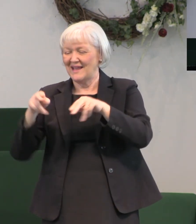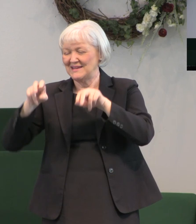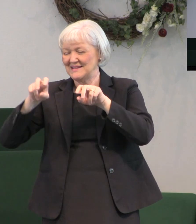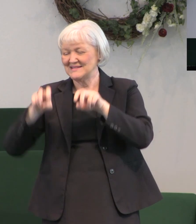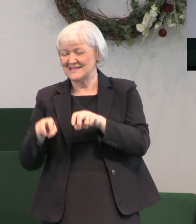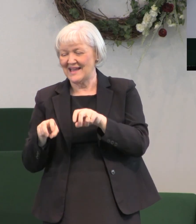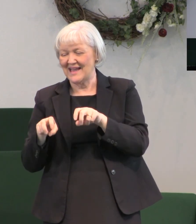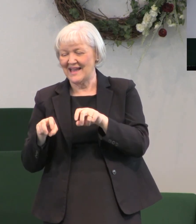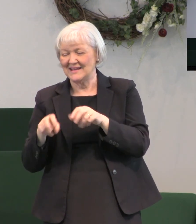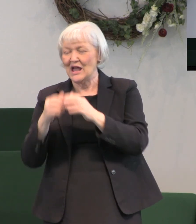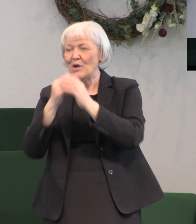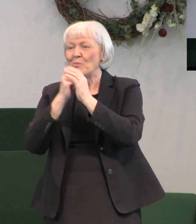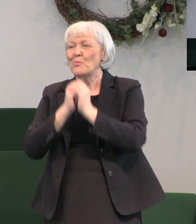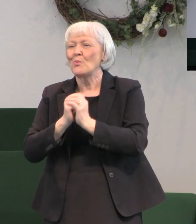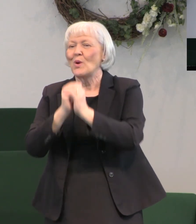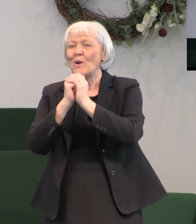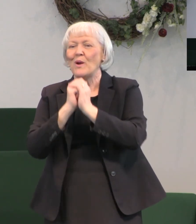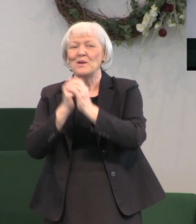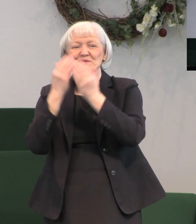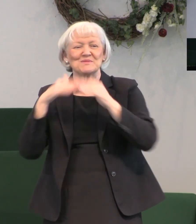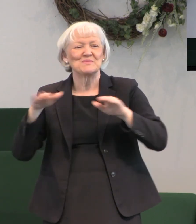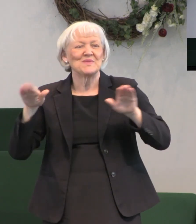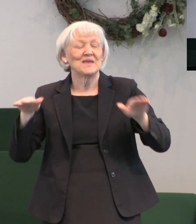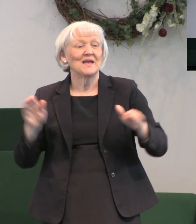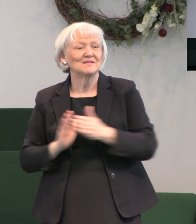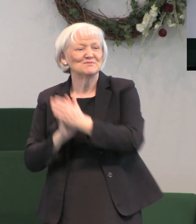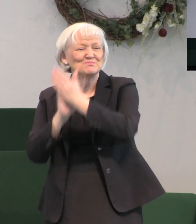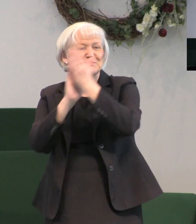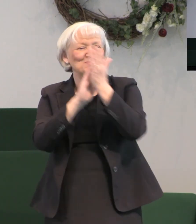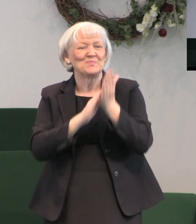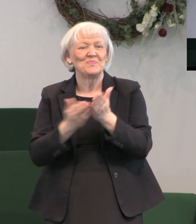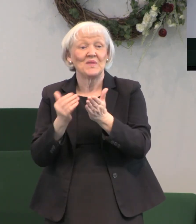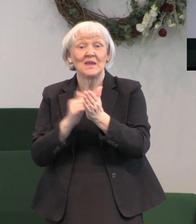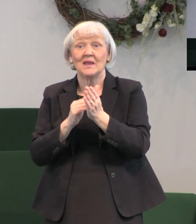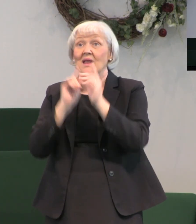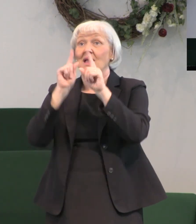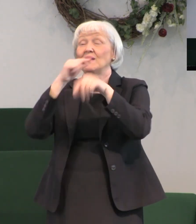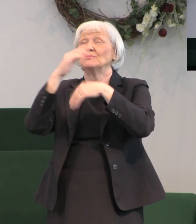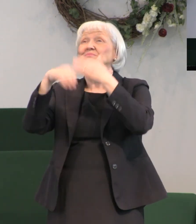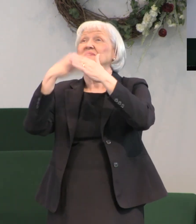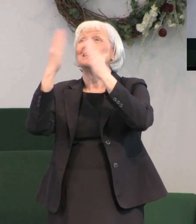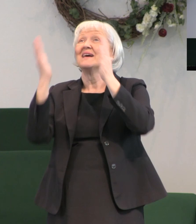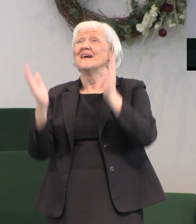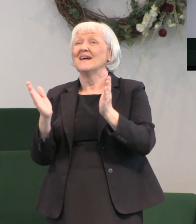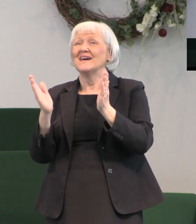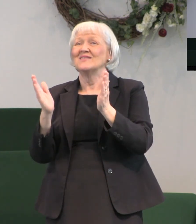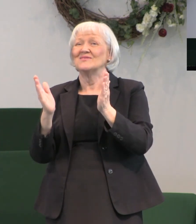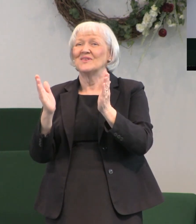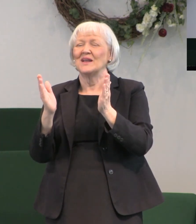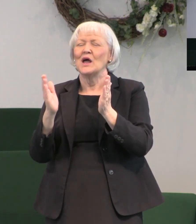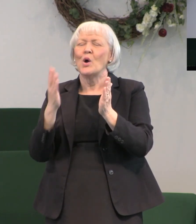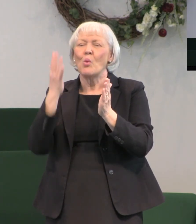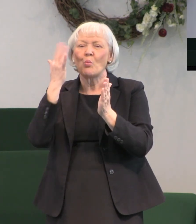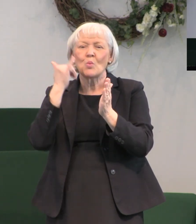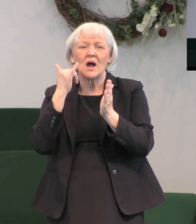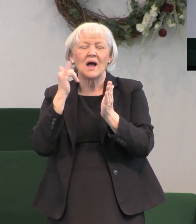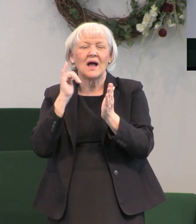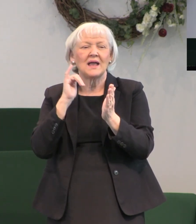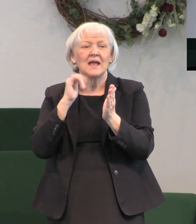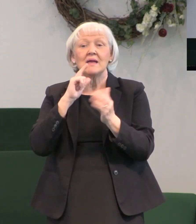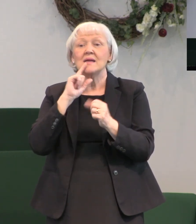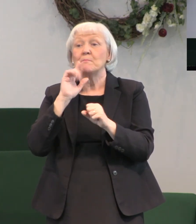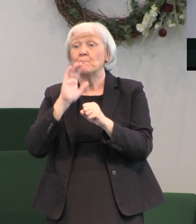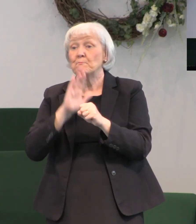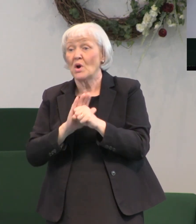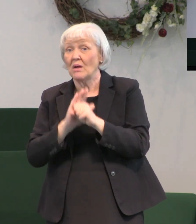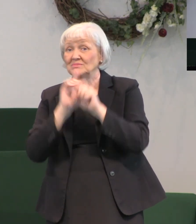worshipped and praised by the angels again he went back to heaven to keep his promise to go and prepare